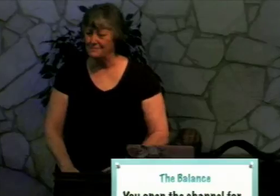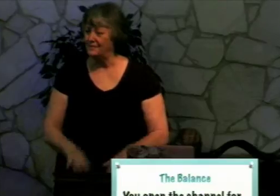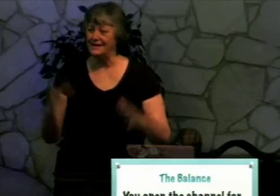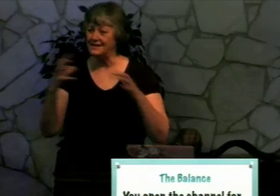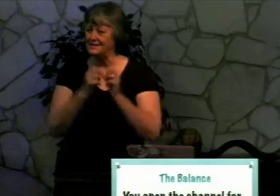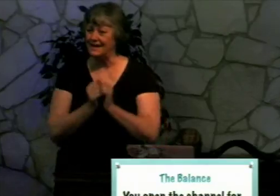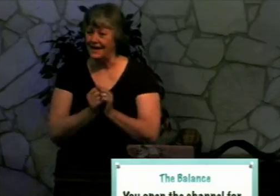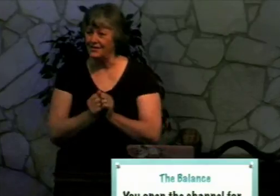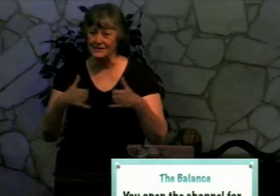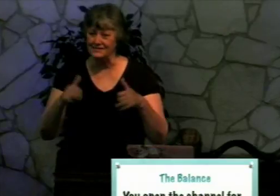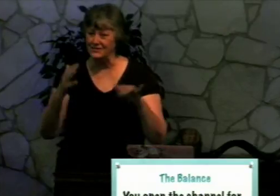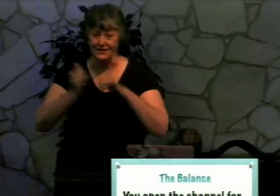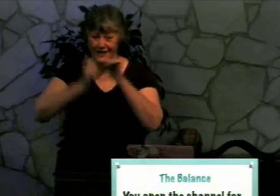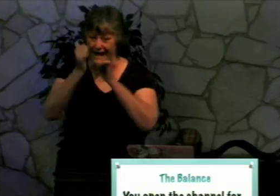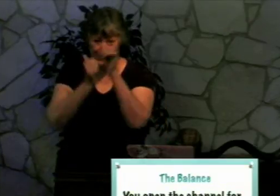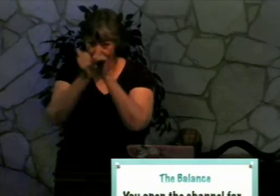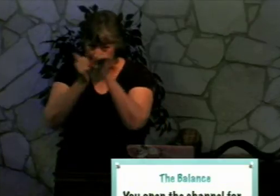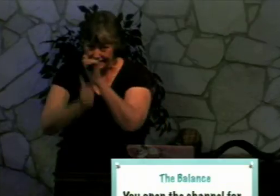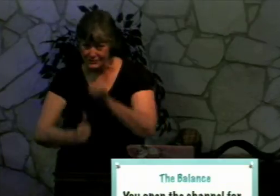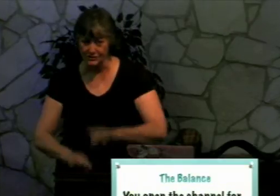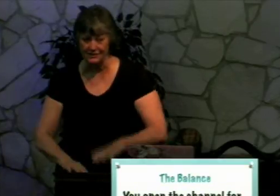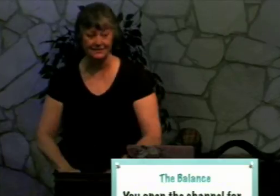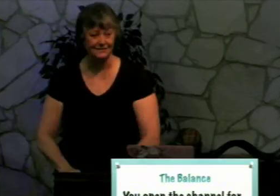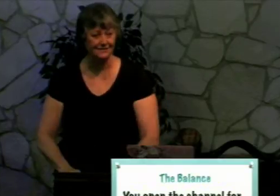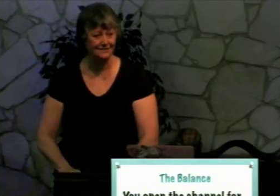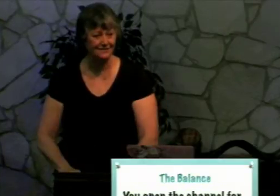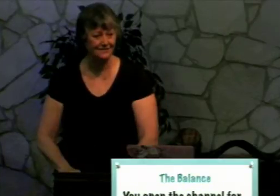But we get together, we still have competition.